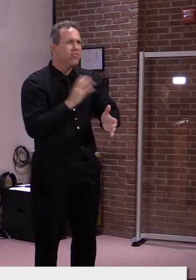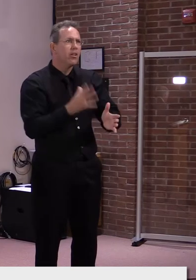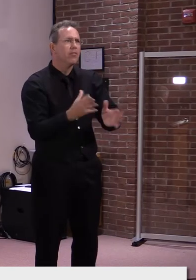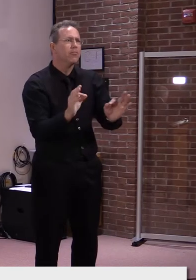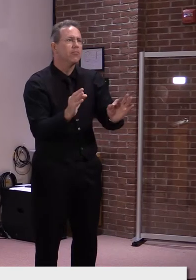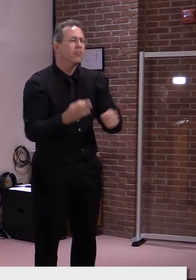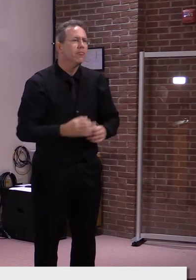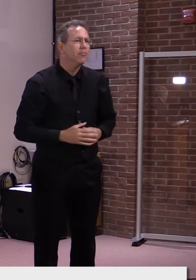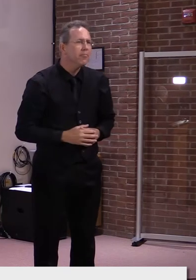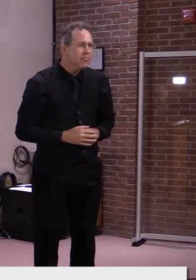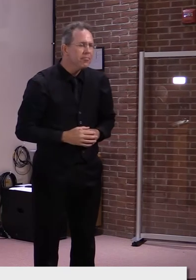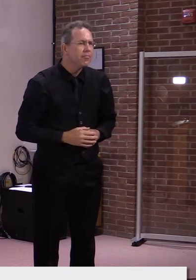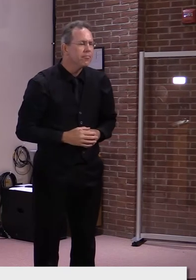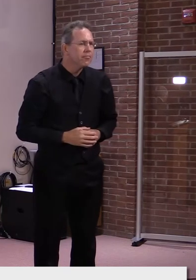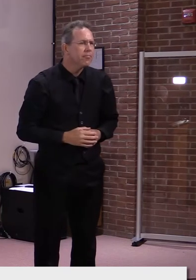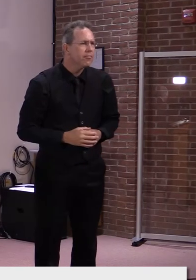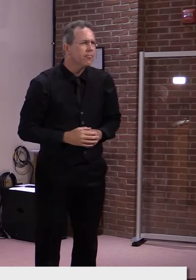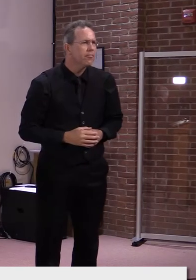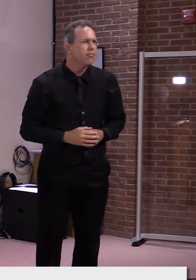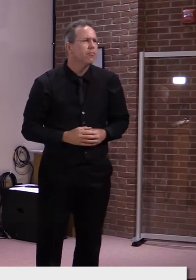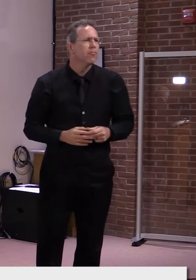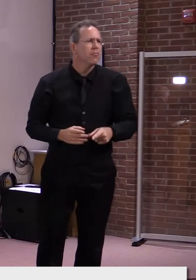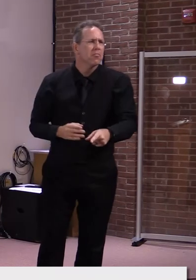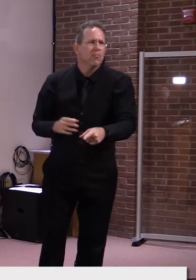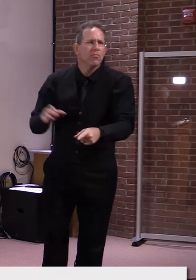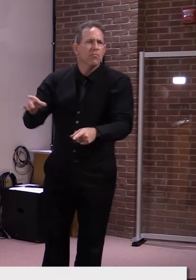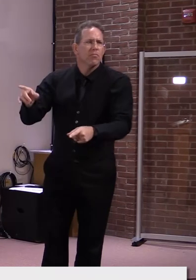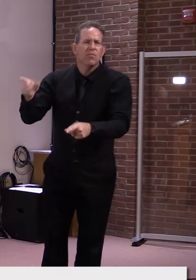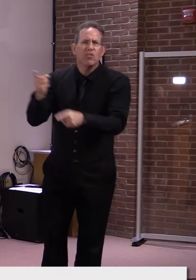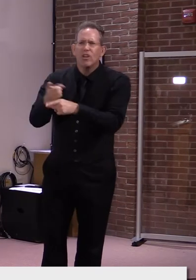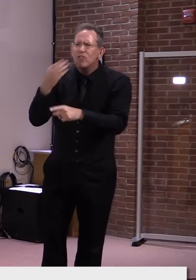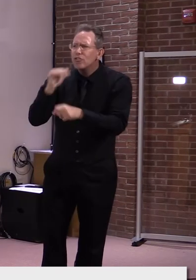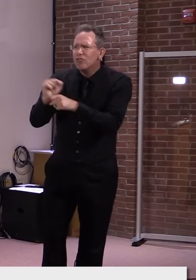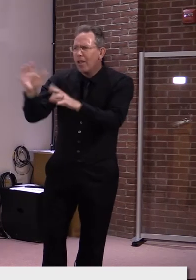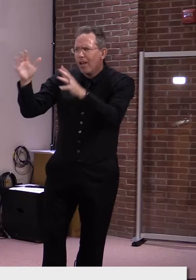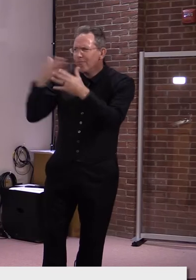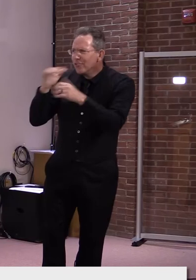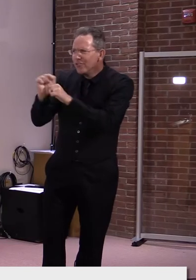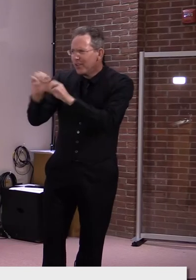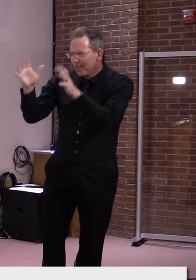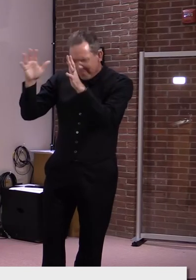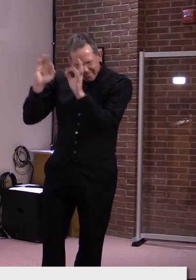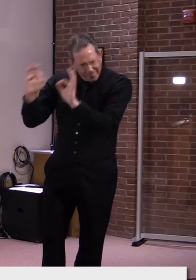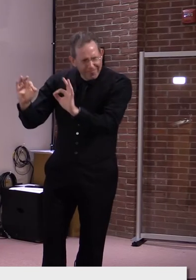Well, Mr. Secretary, you are doing a good job, so don't worry about that. On the workforce front,